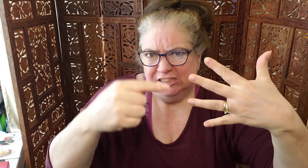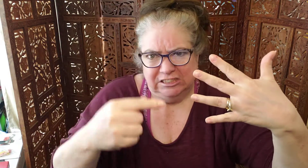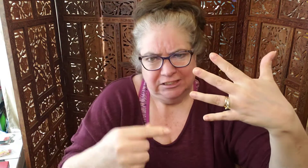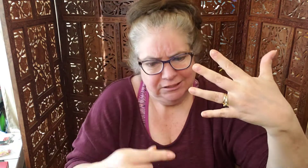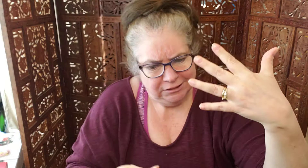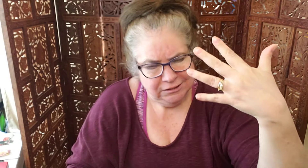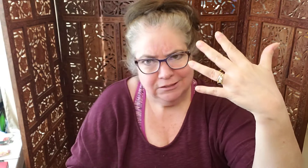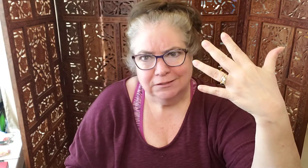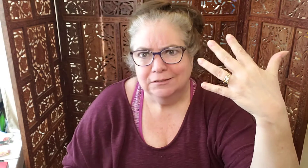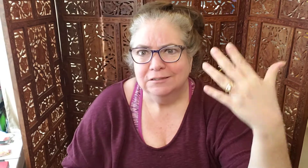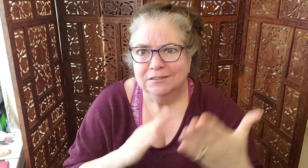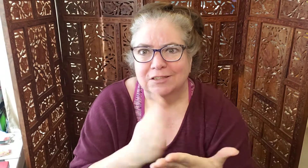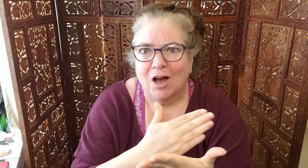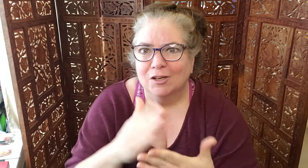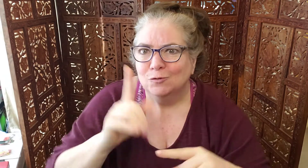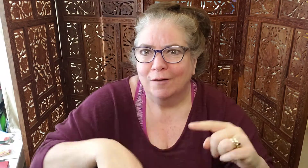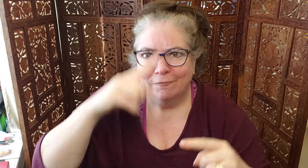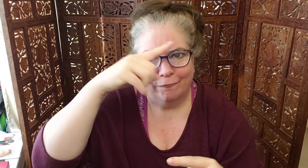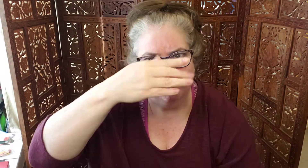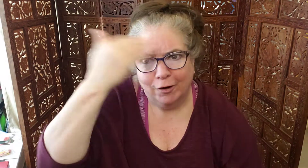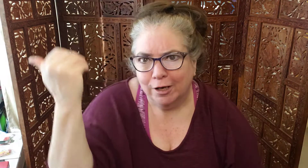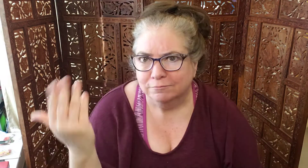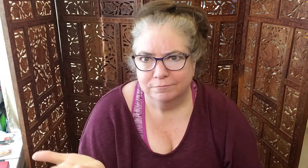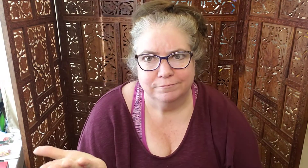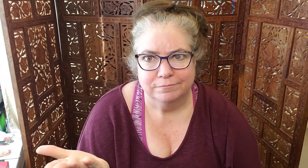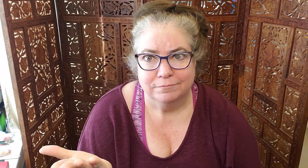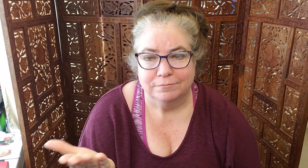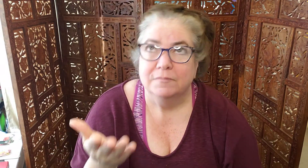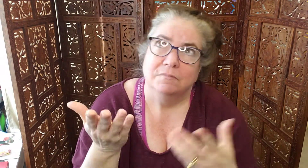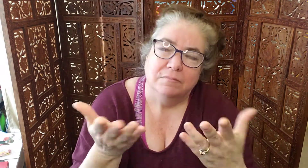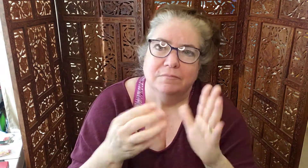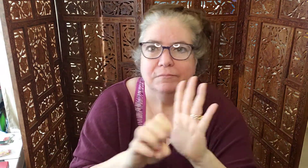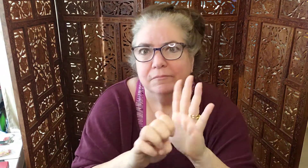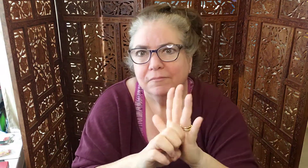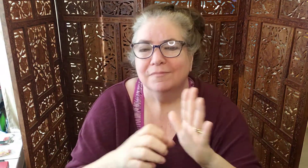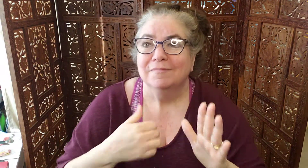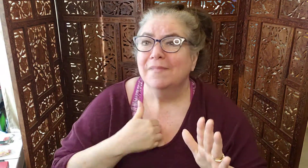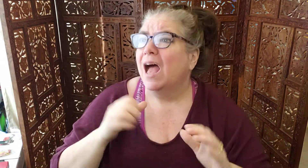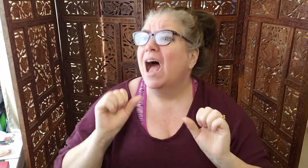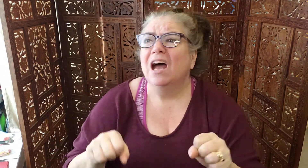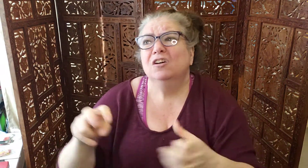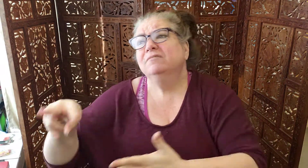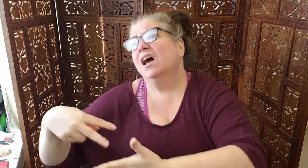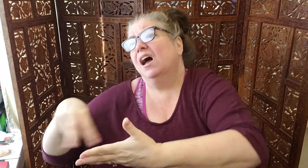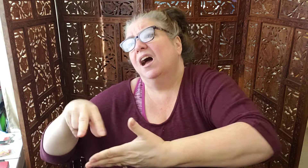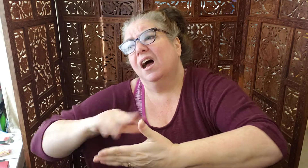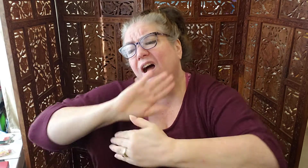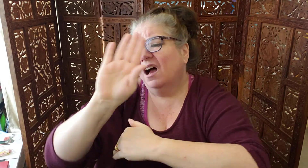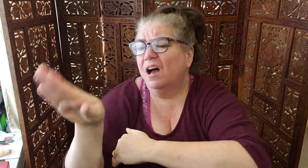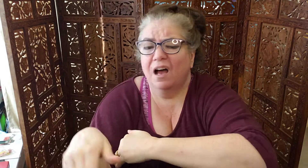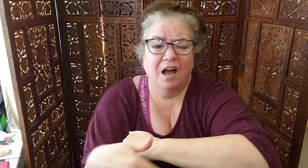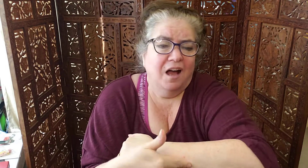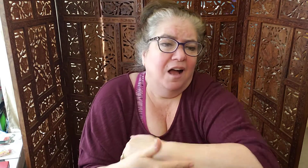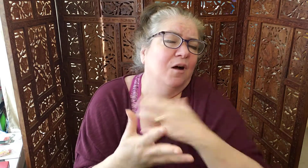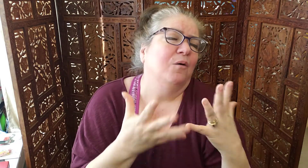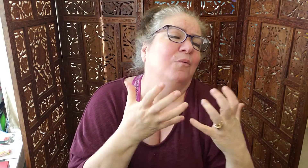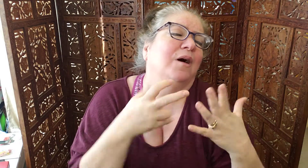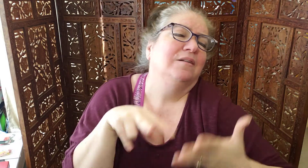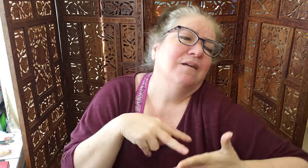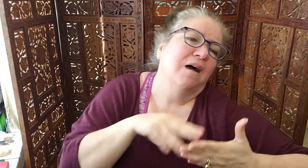unforgettable songs. I could have danced all night, I could have danced